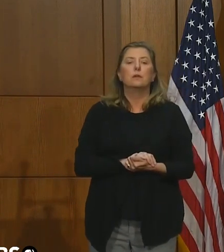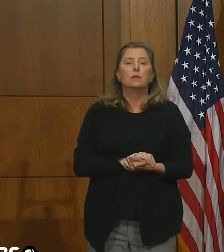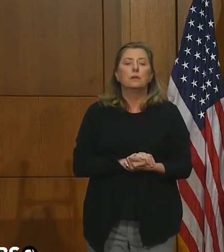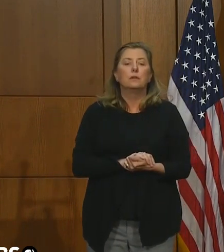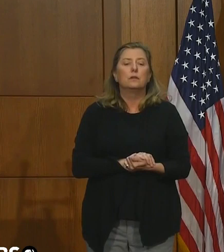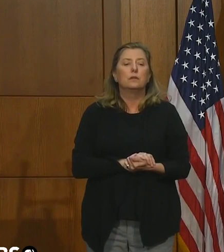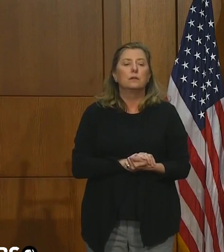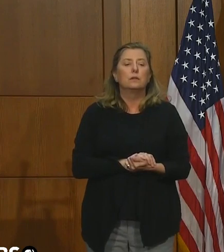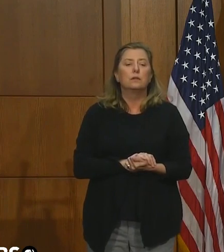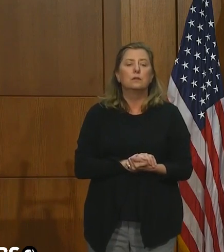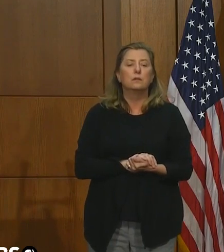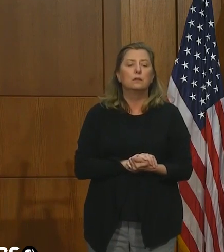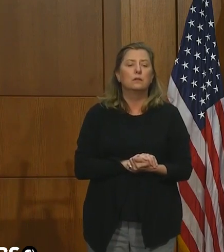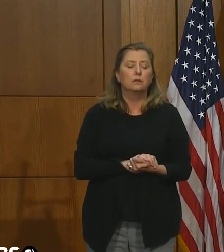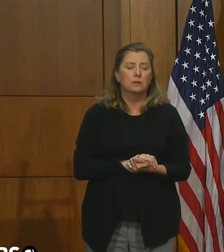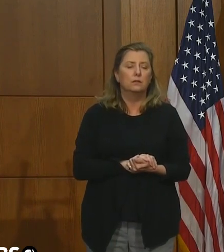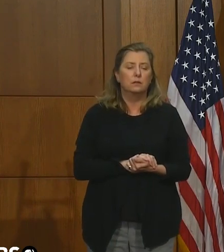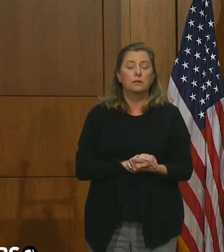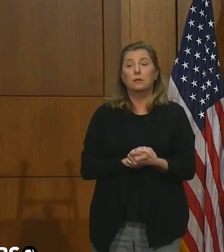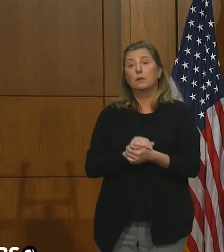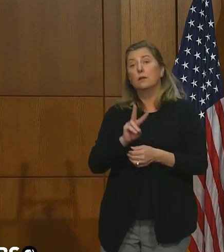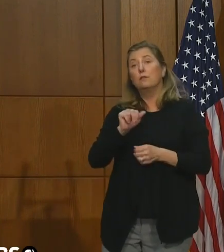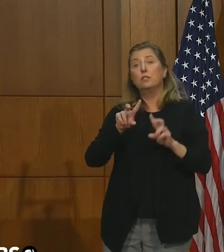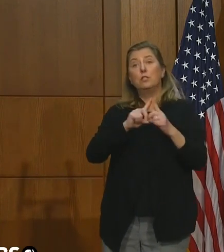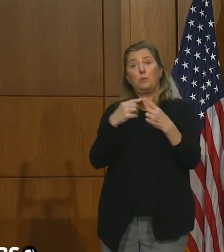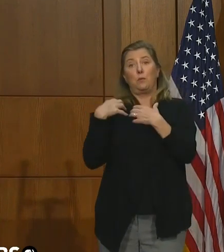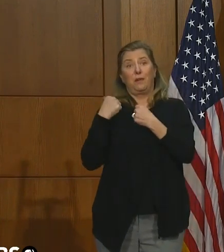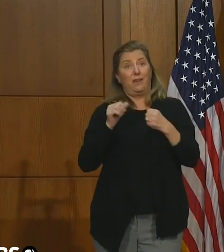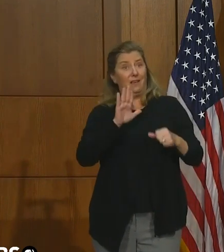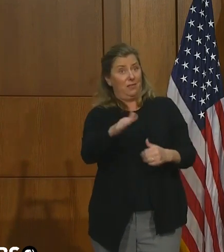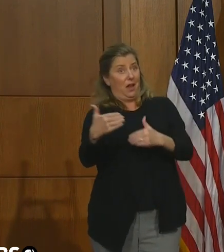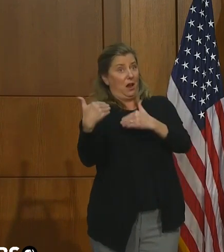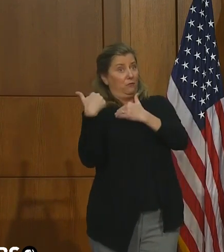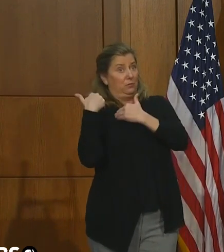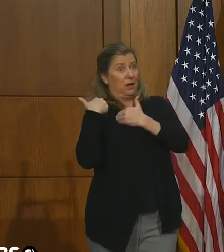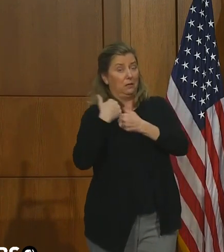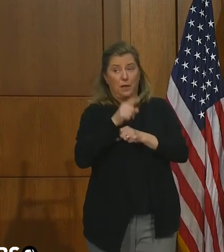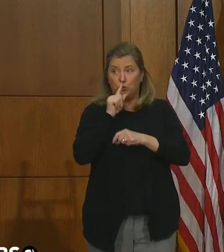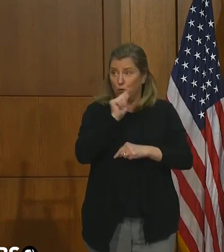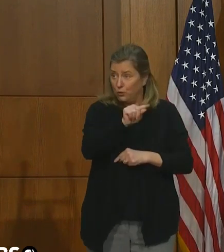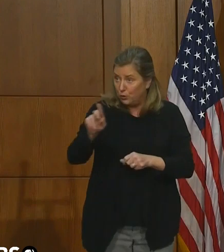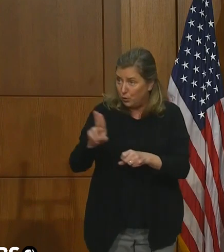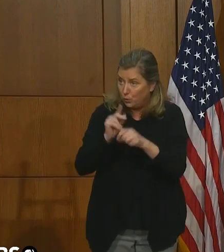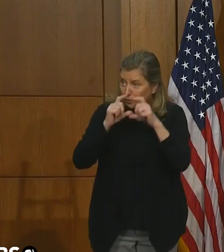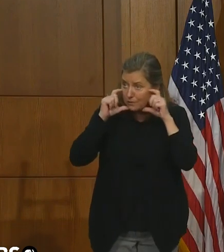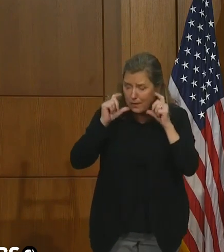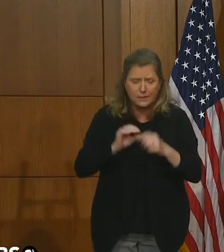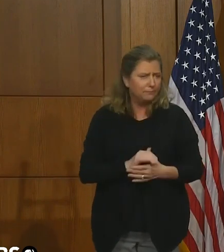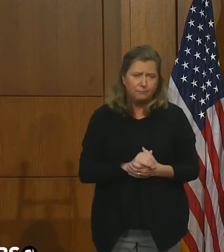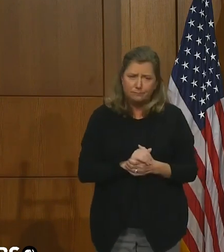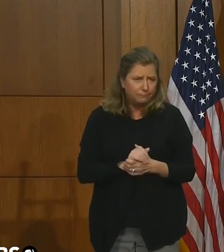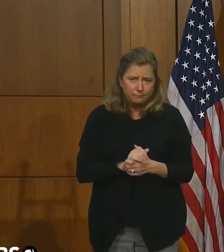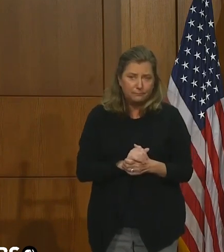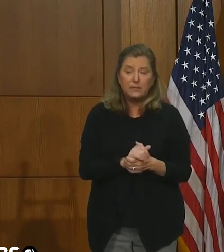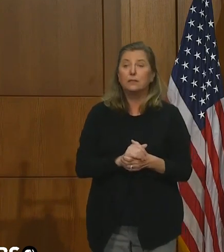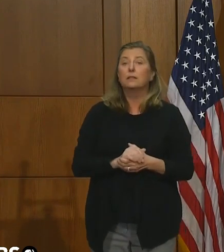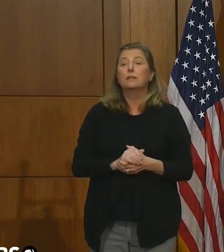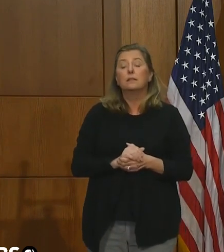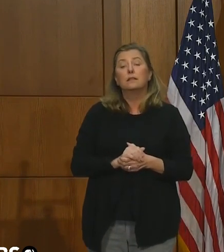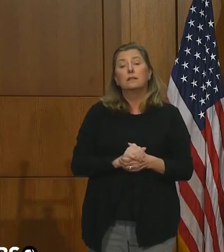be the responsibility of the Virginia Department of Health to make sure you are wearing your mask. And it certainly should not be